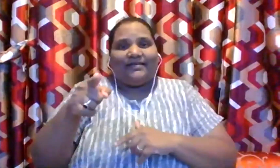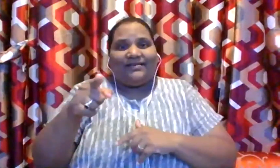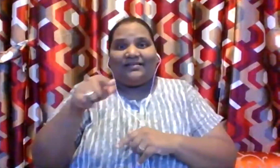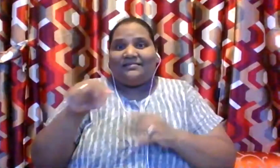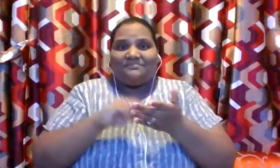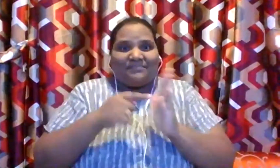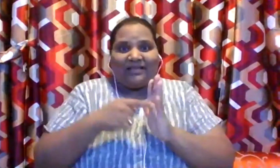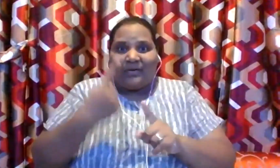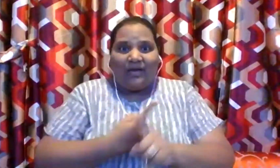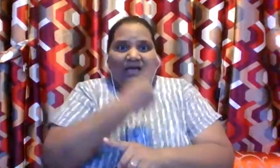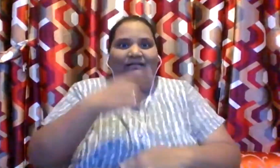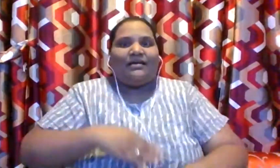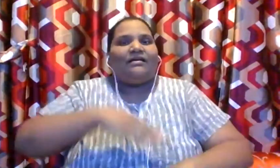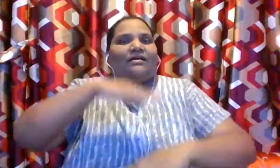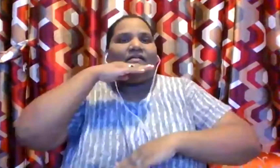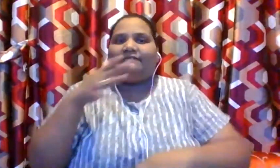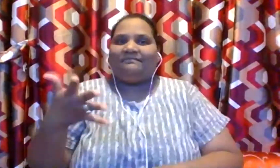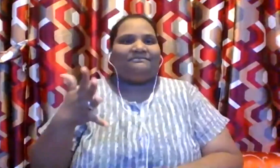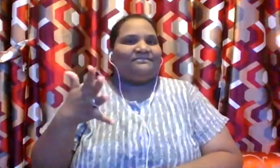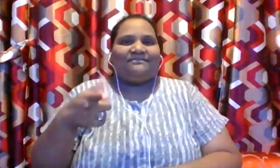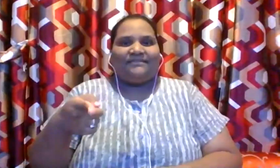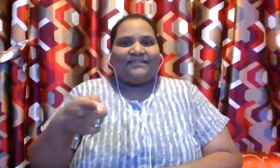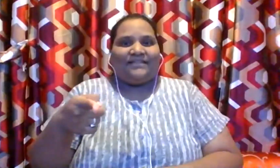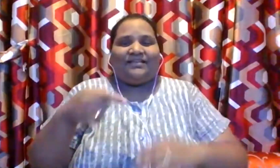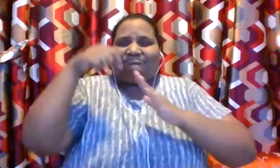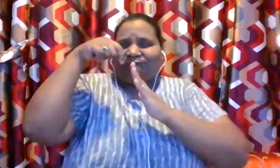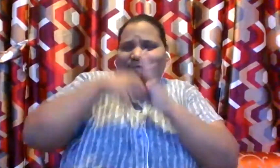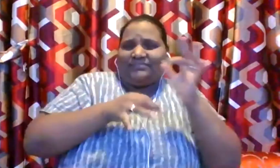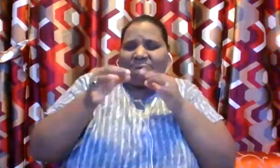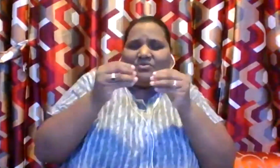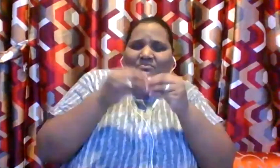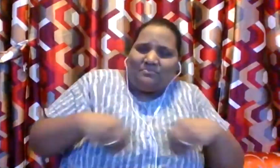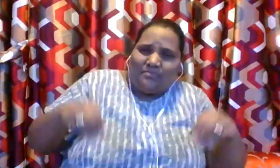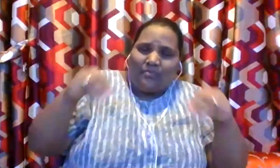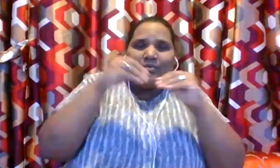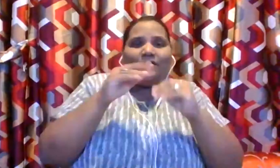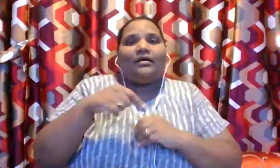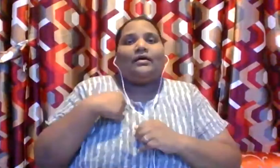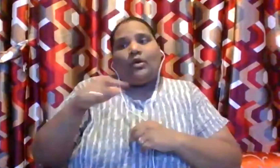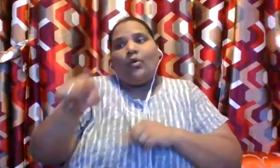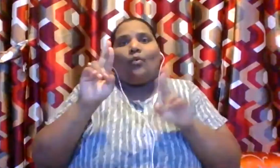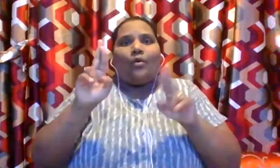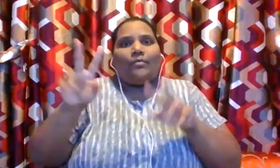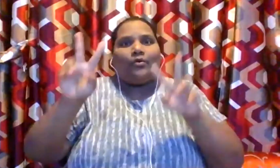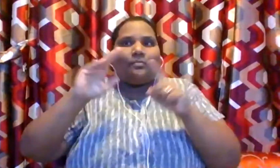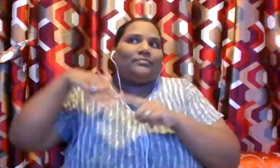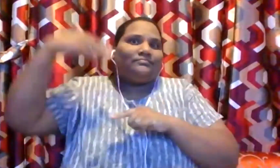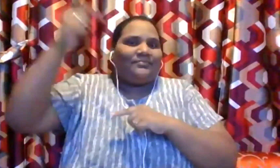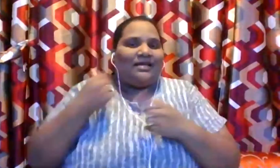will be less in Sanatan Dharma. So we will definitely take up this topic in some other session. But for the time being, you